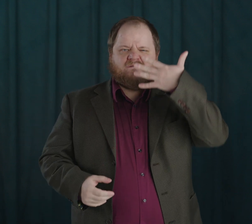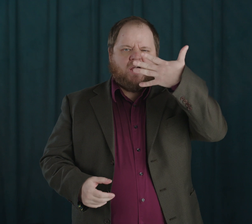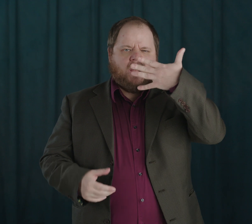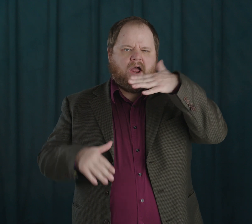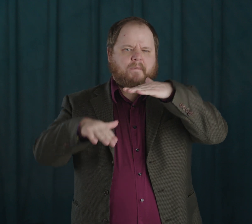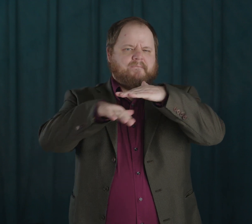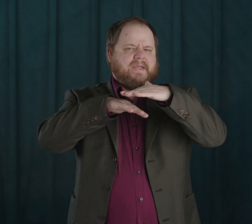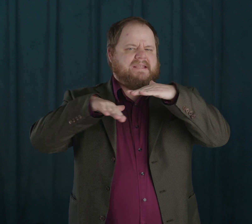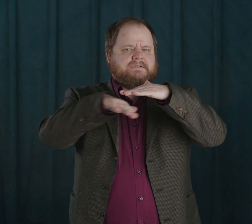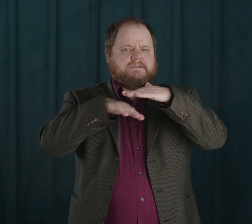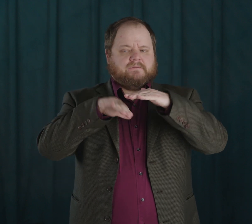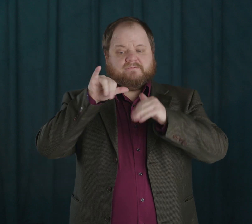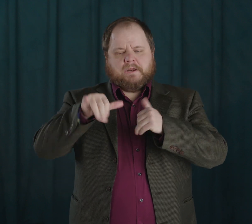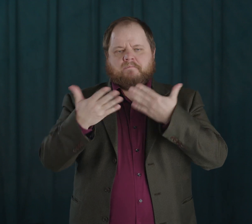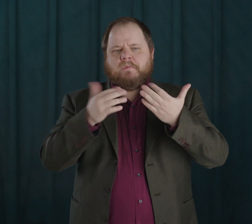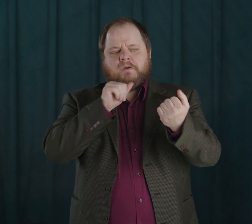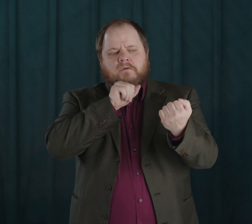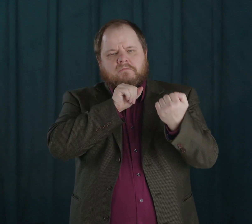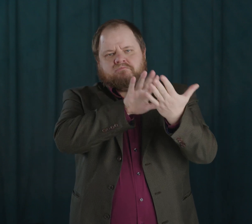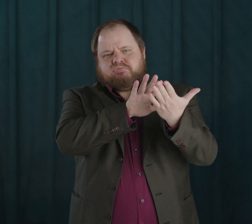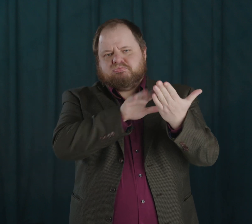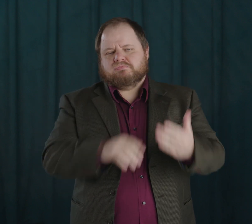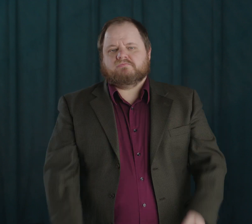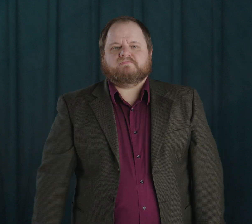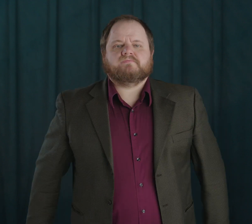There are 5 basic stations that you may encounter.